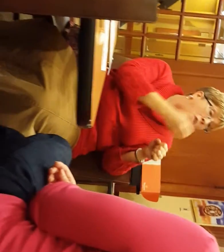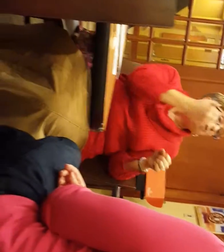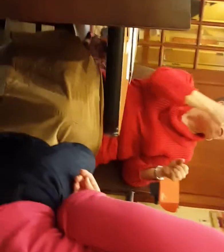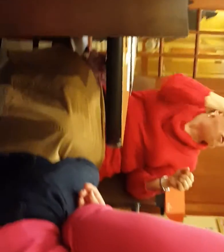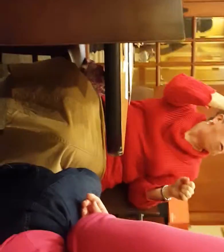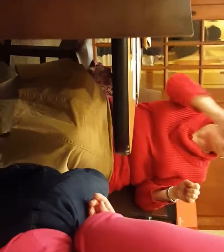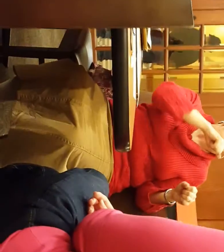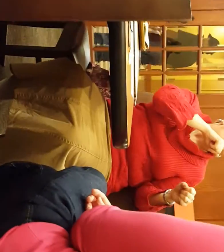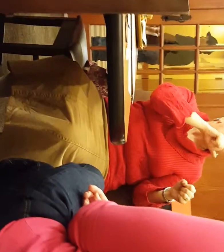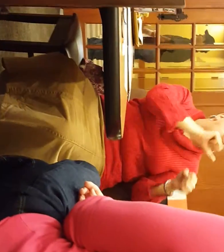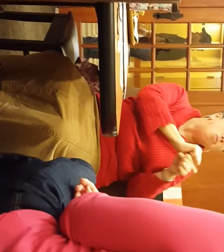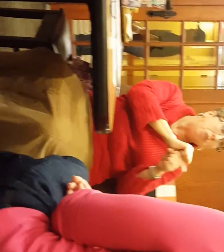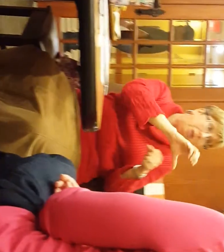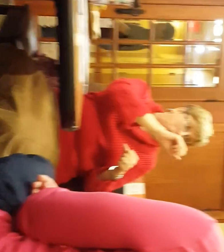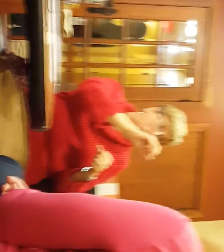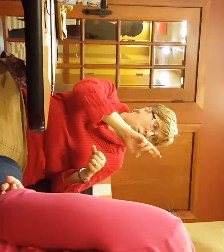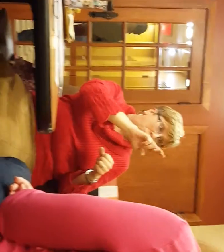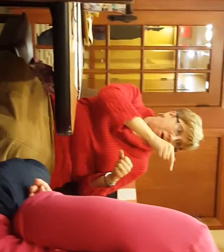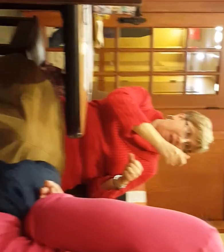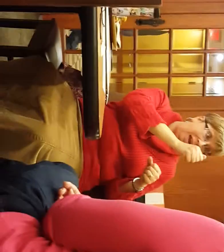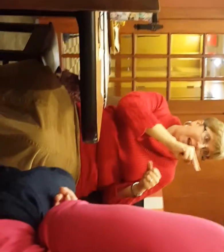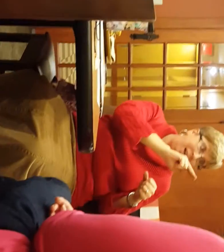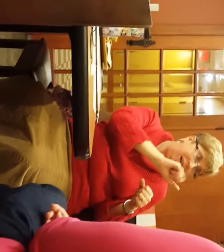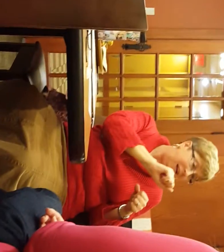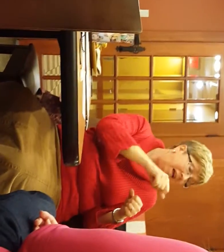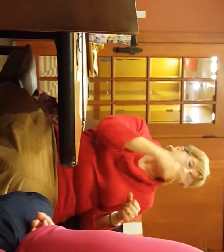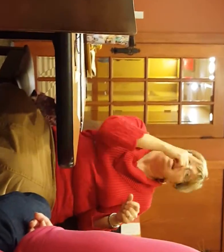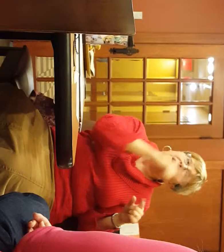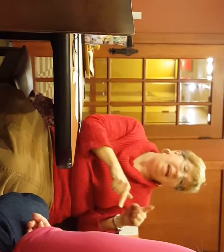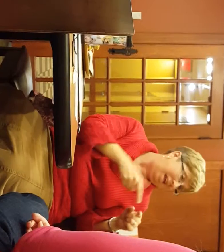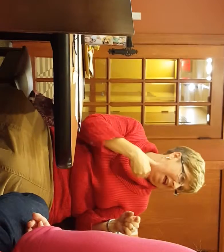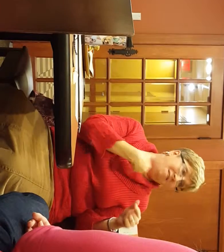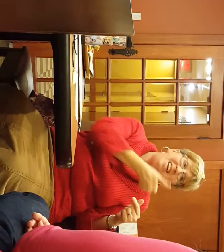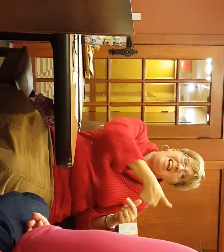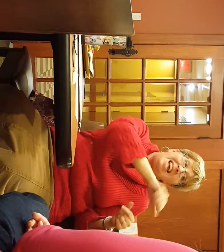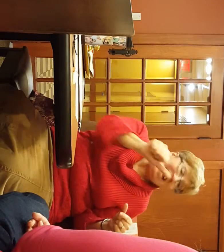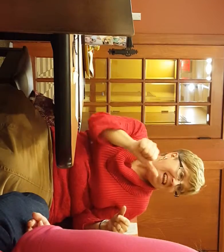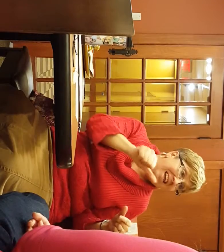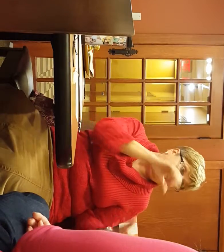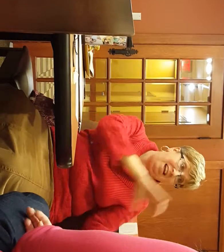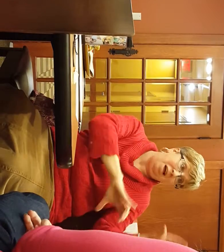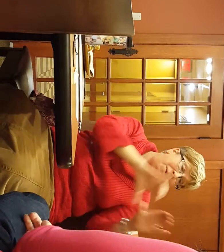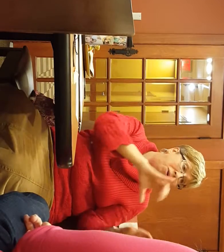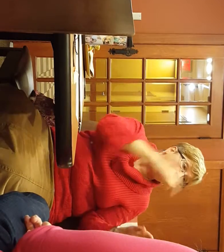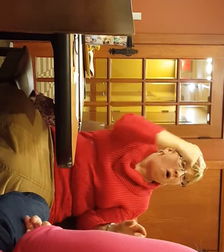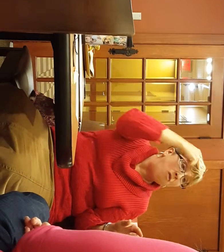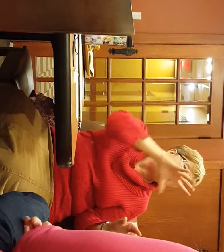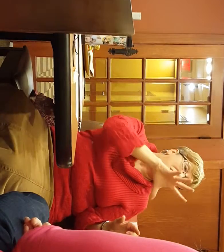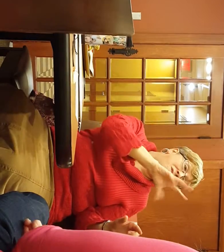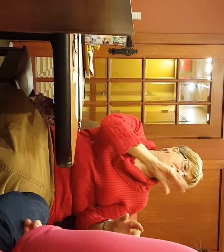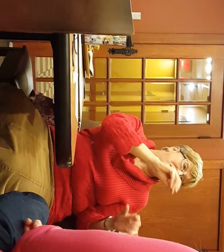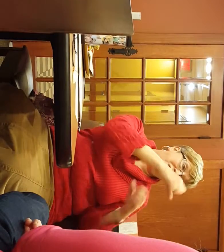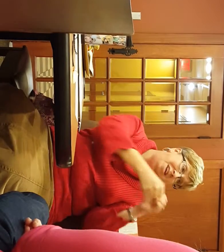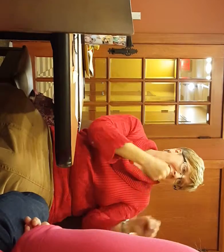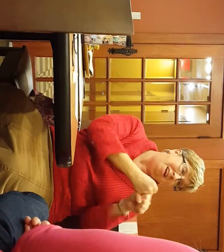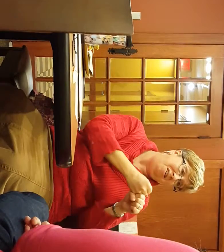is because prior to that, the compounds in it, even though they were chemical, were still organic compounds, and they would break down in the soil.